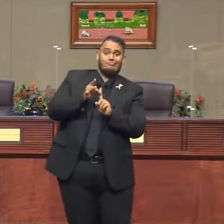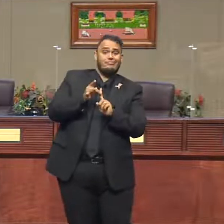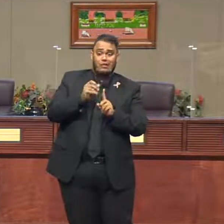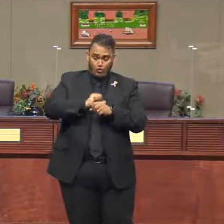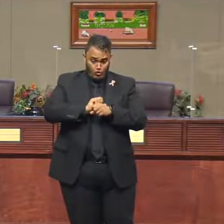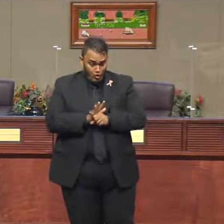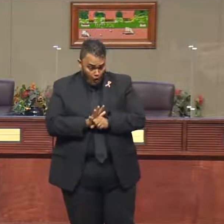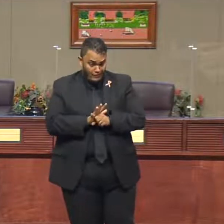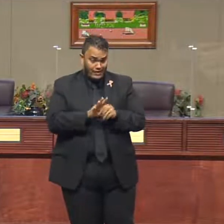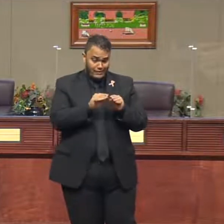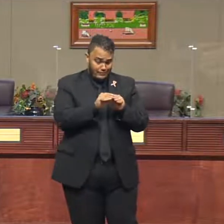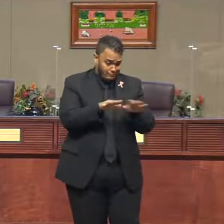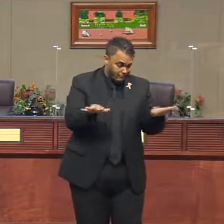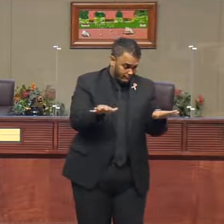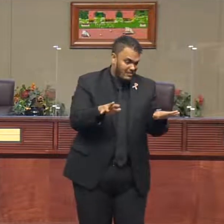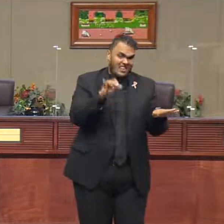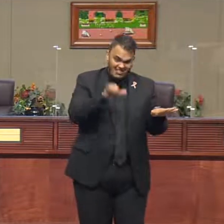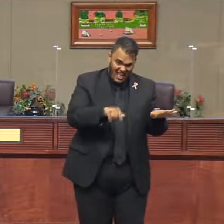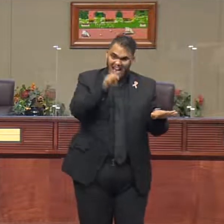to the state no matter what.